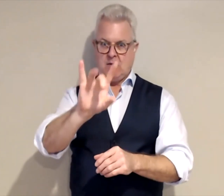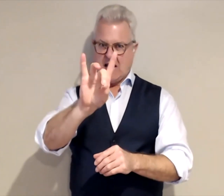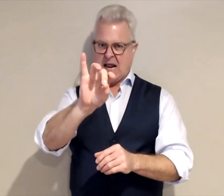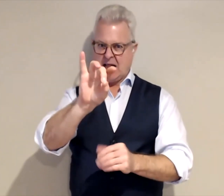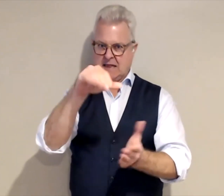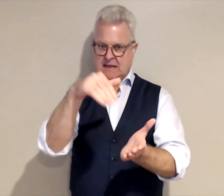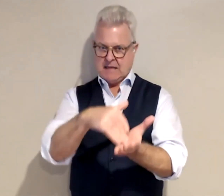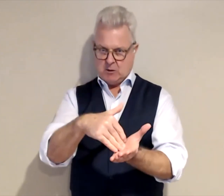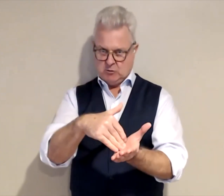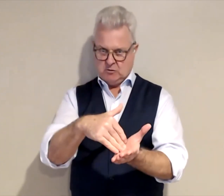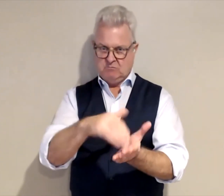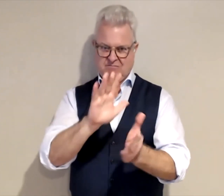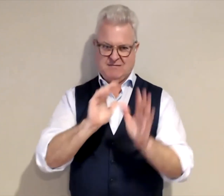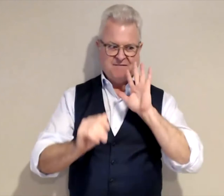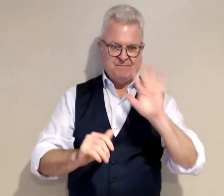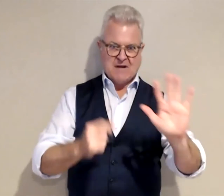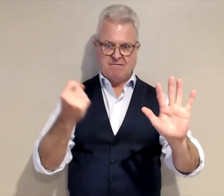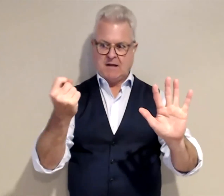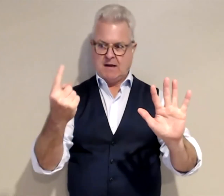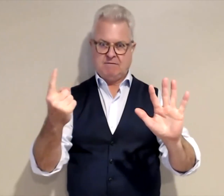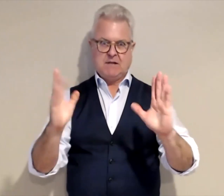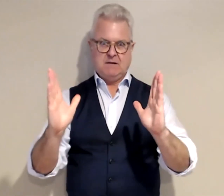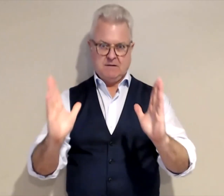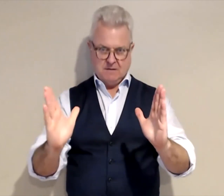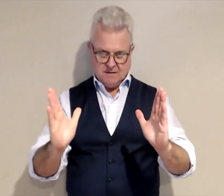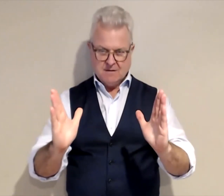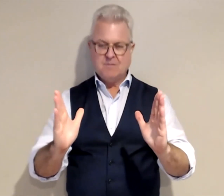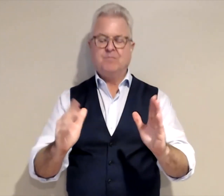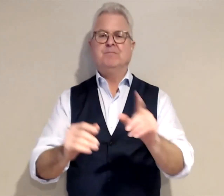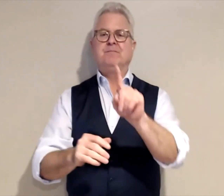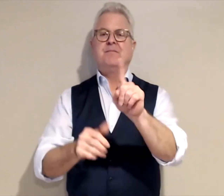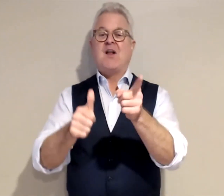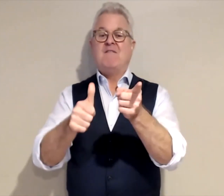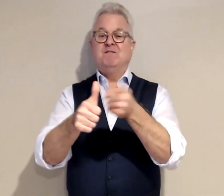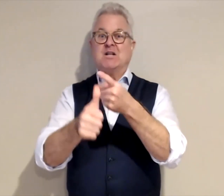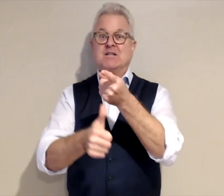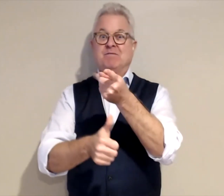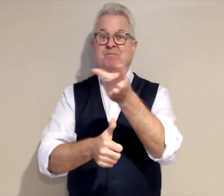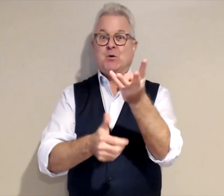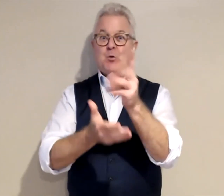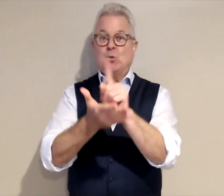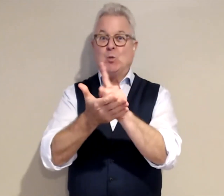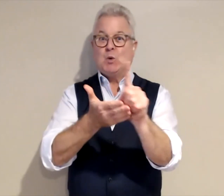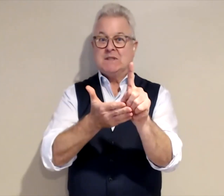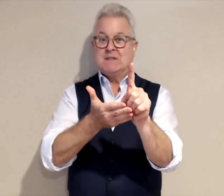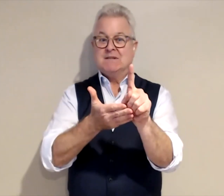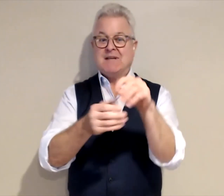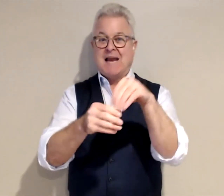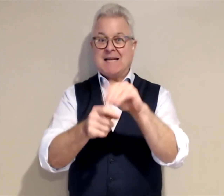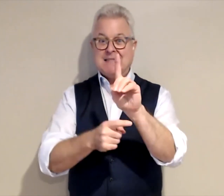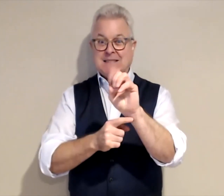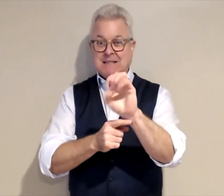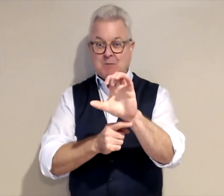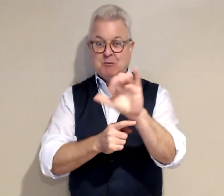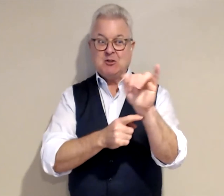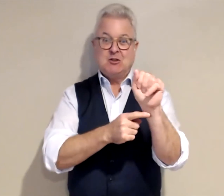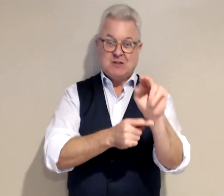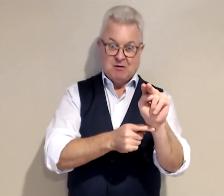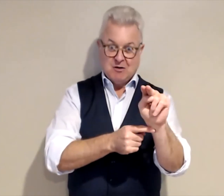remember, we said there's about 80,000 children in Rhode Island from 5 to 11. And I